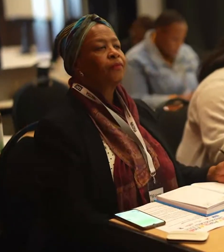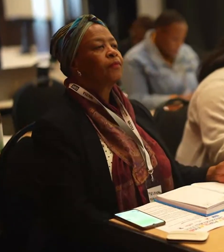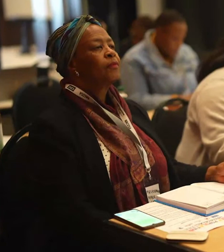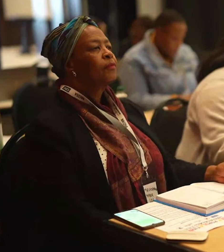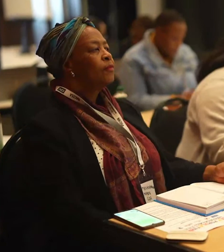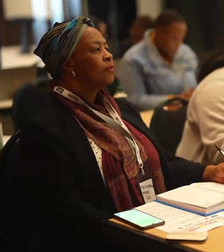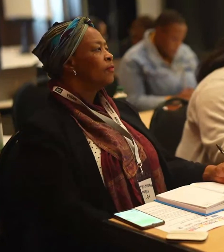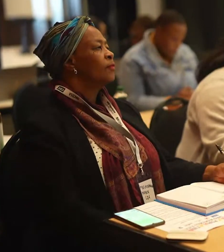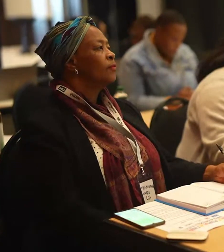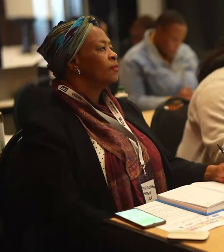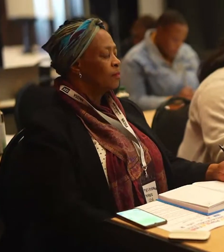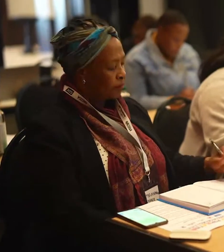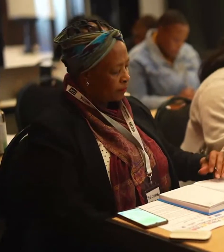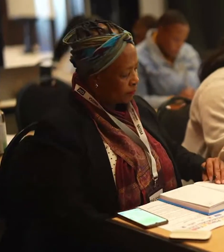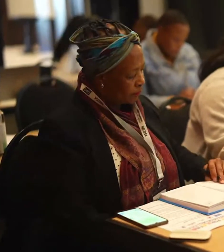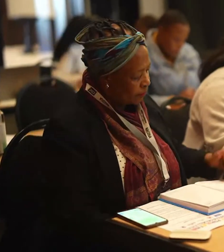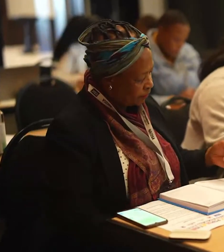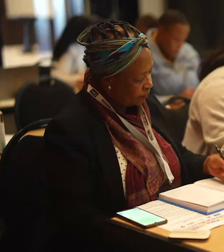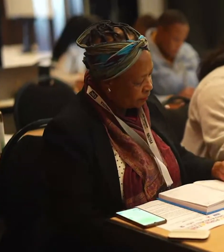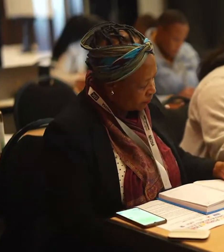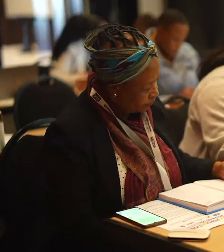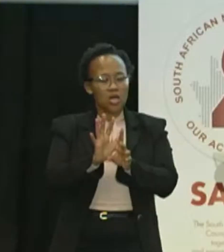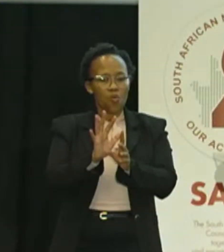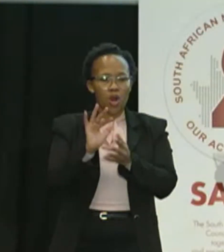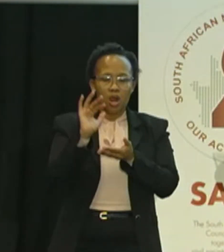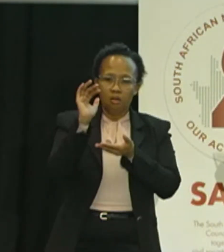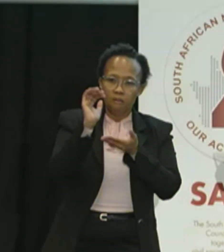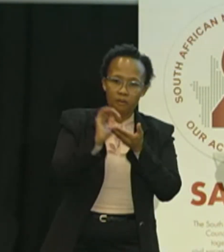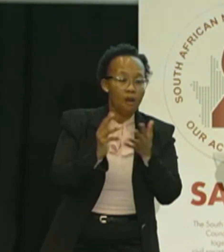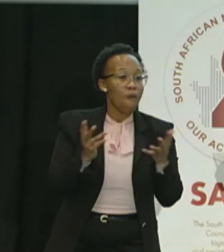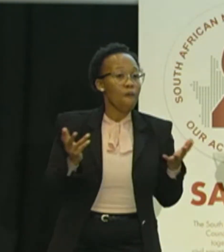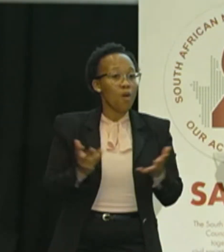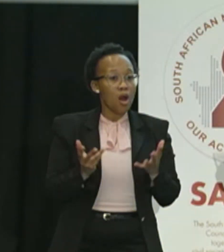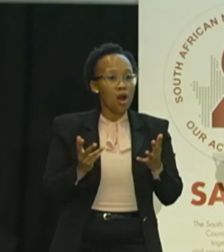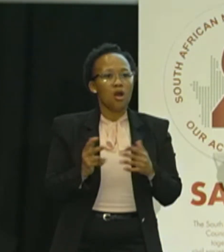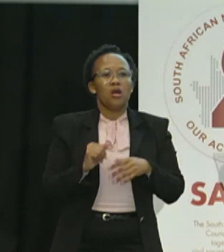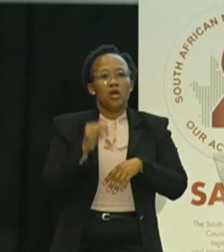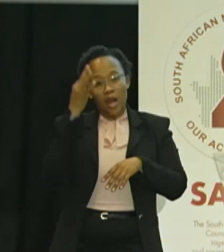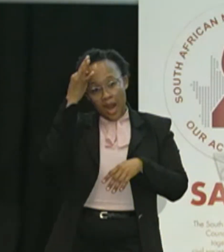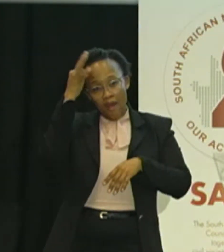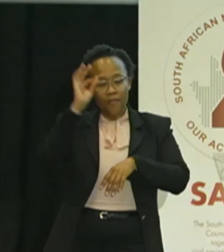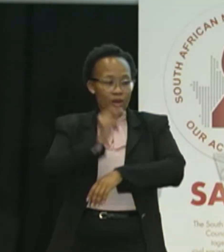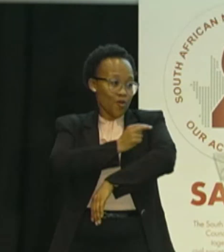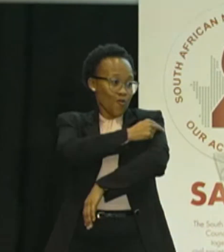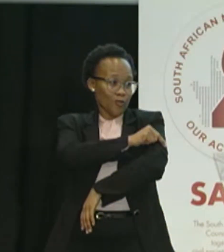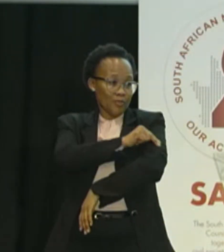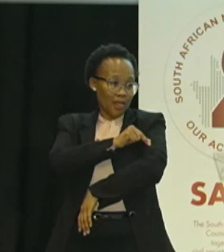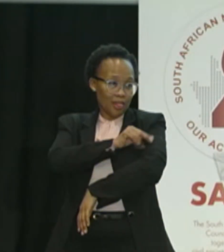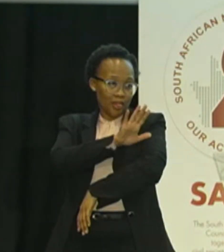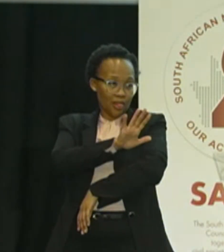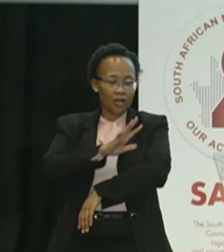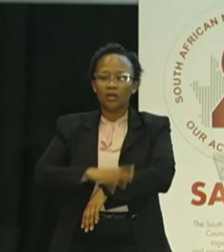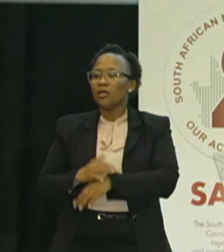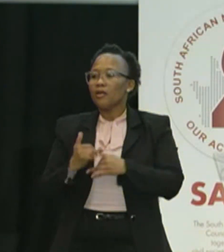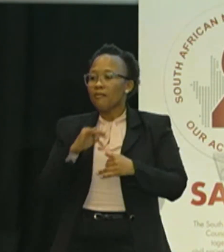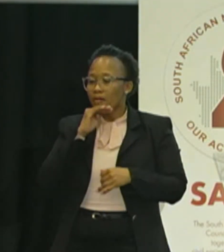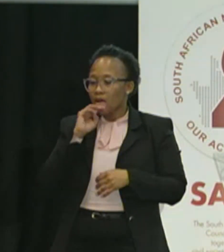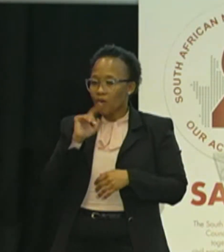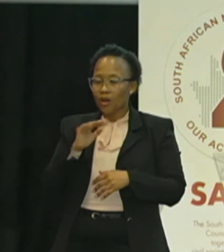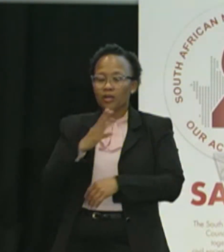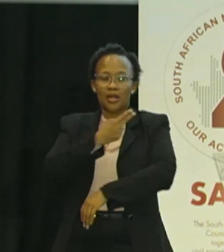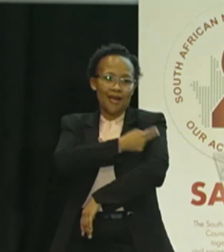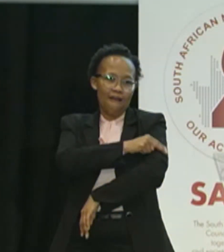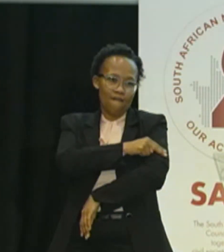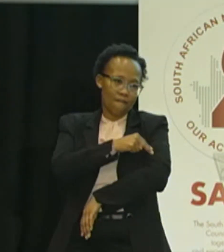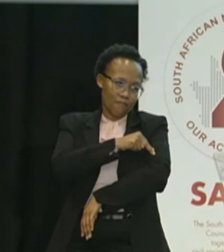stigmatization and discrimination in our public health services. We've got to be able to make our public health services